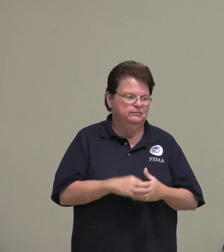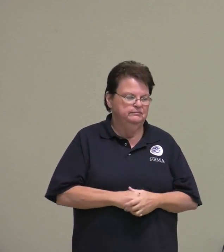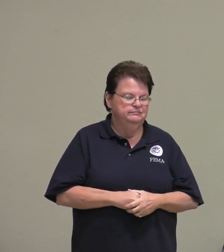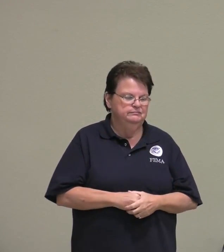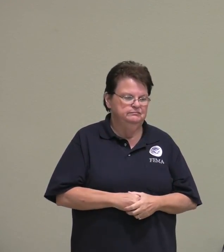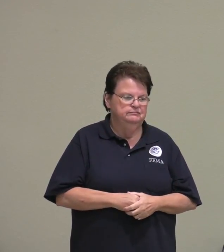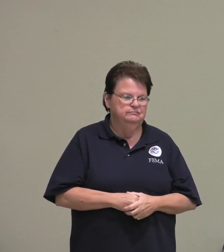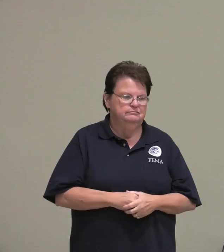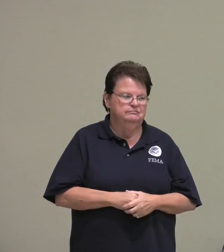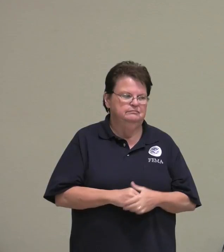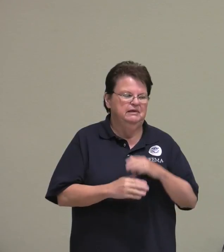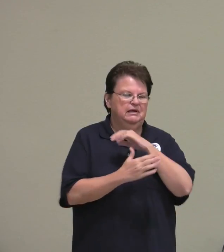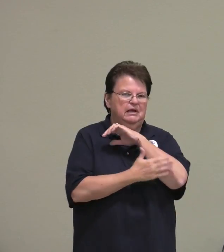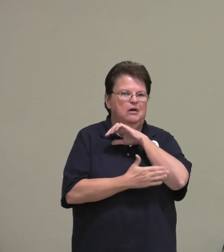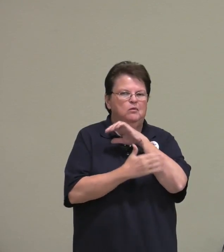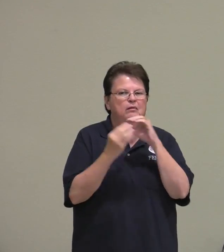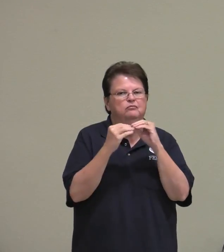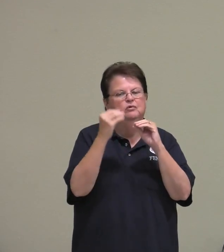have more information on that.